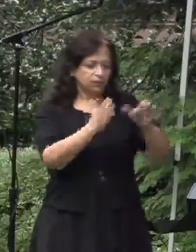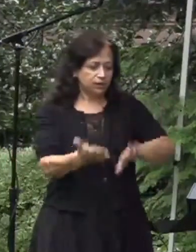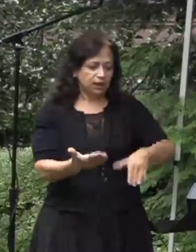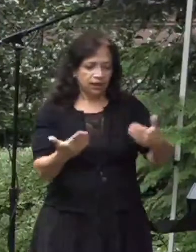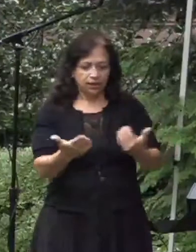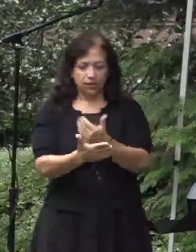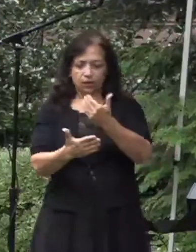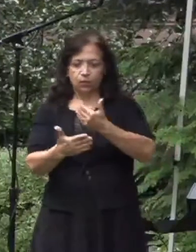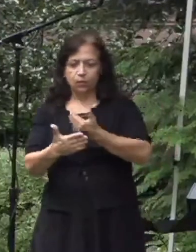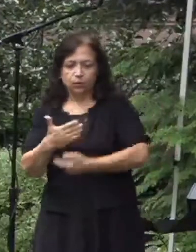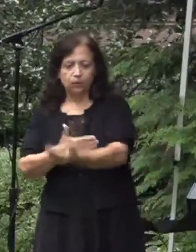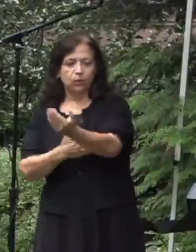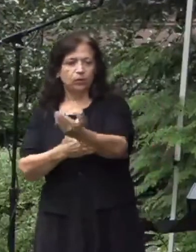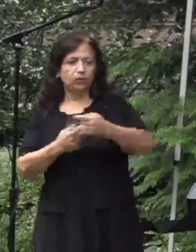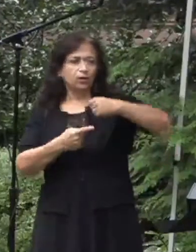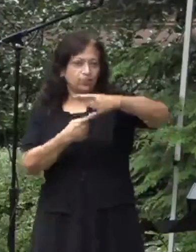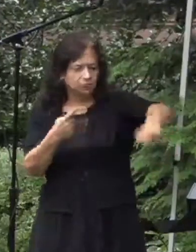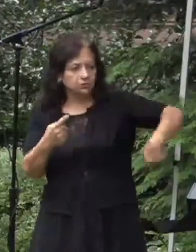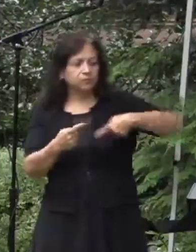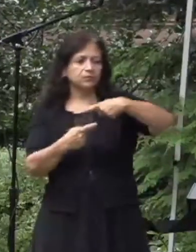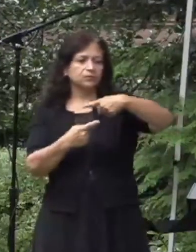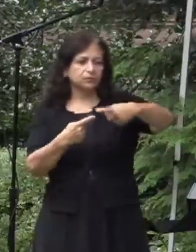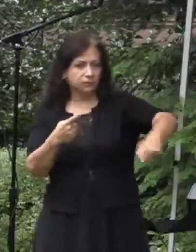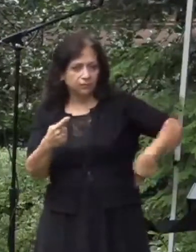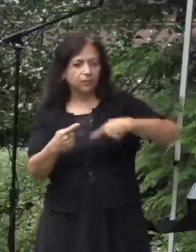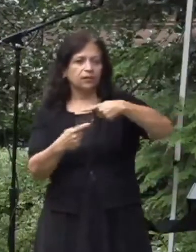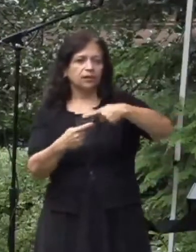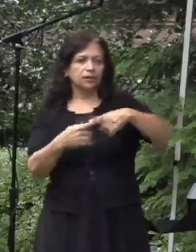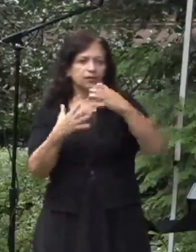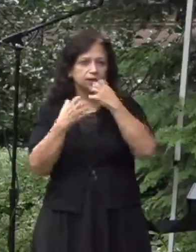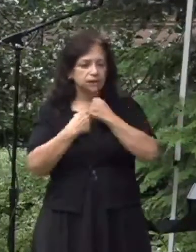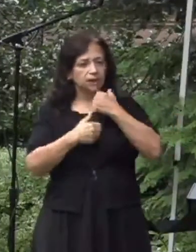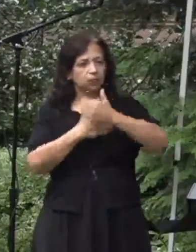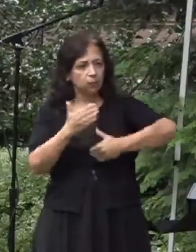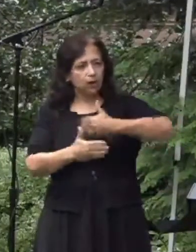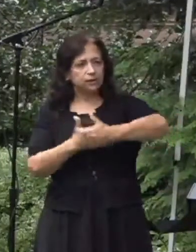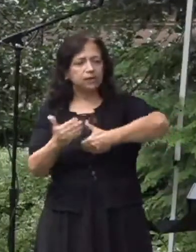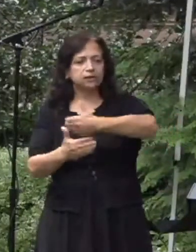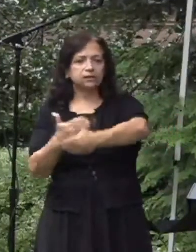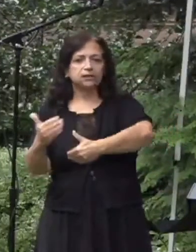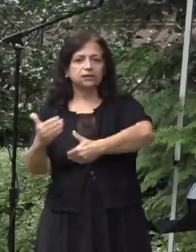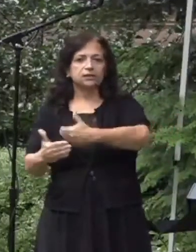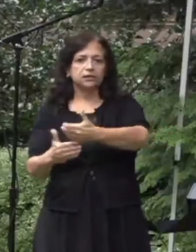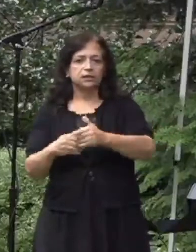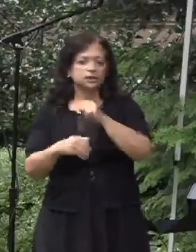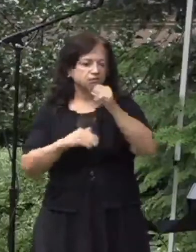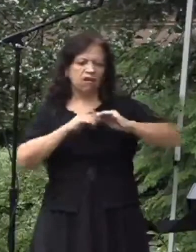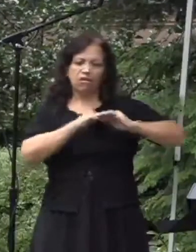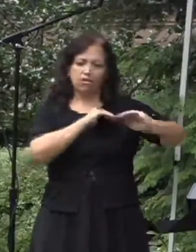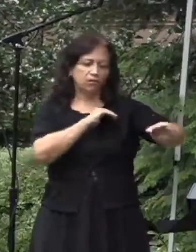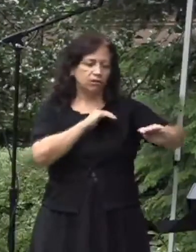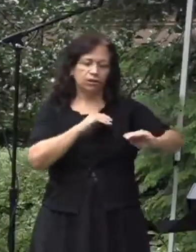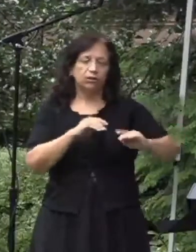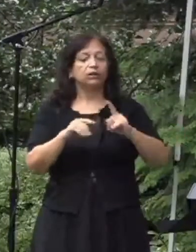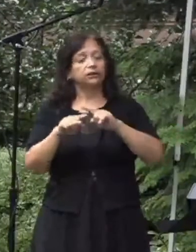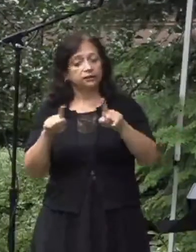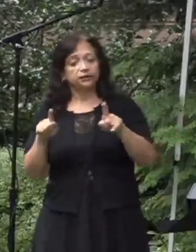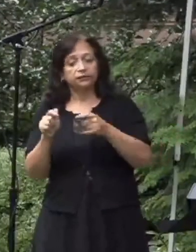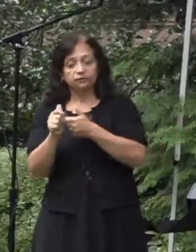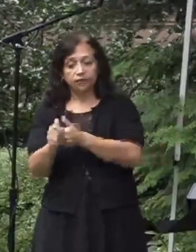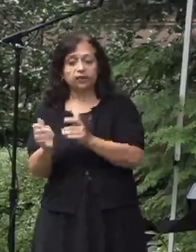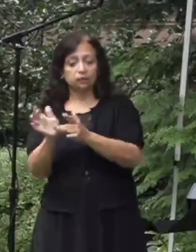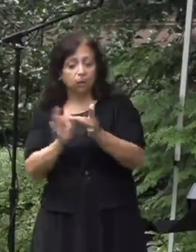Death, rebirth, it's all a part of a sacred process. It's biblical.